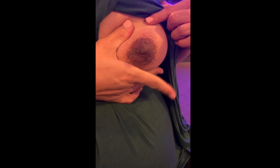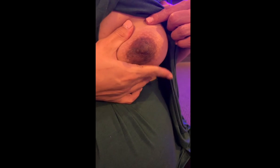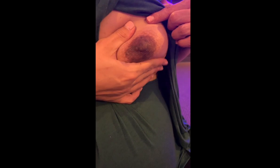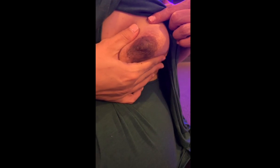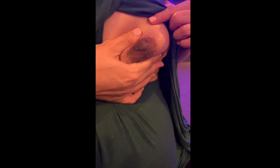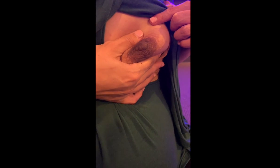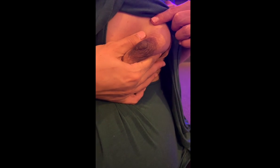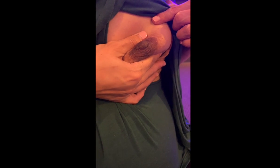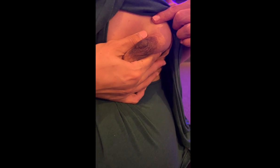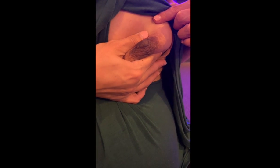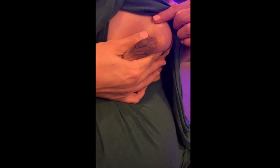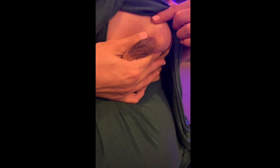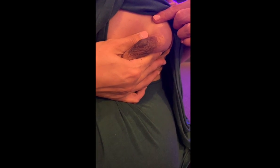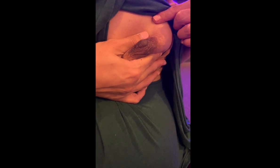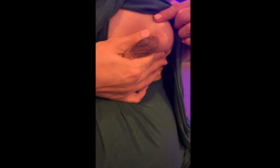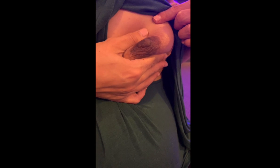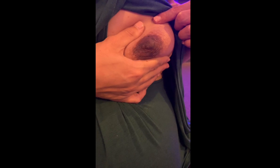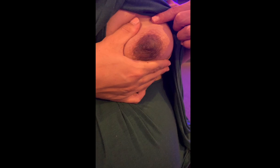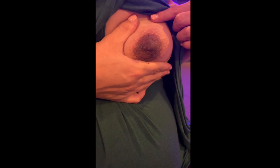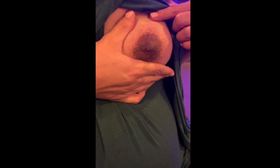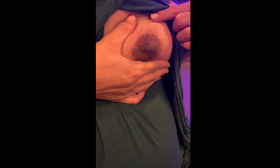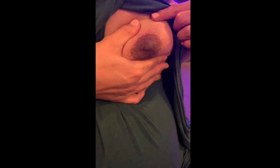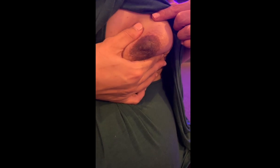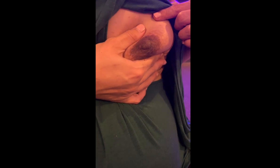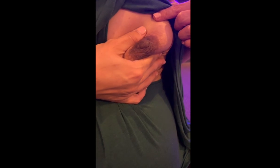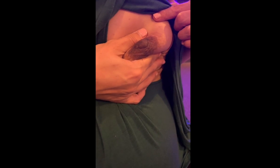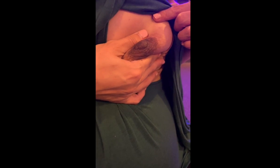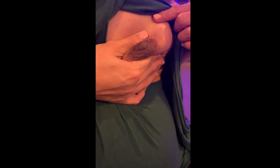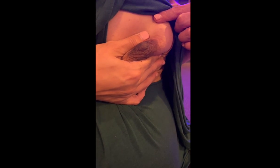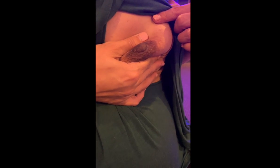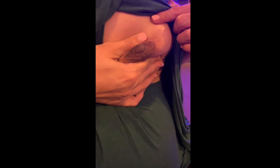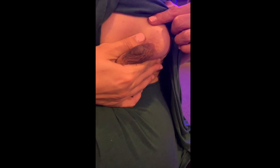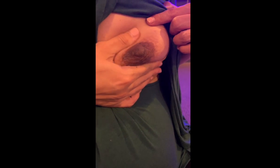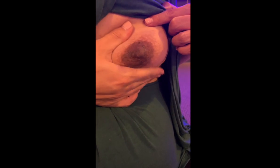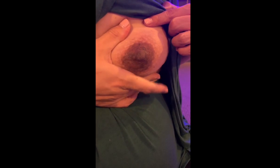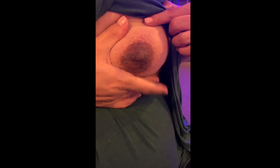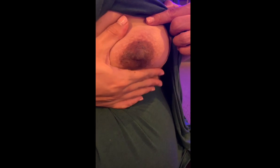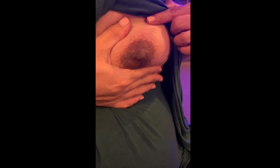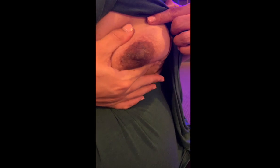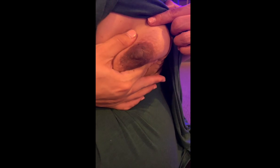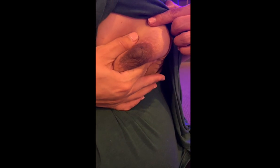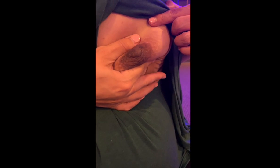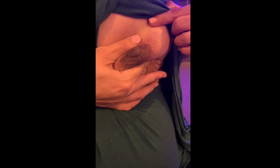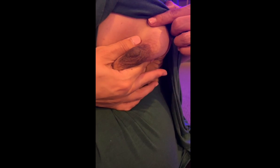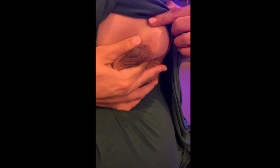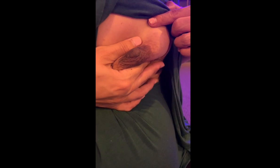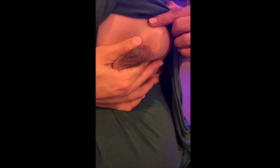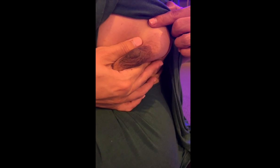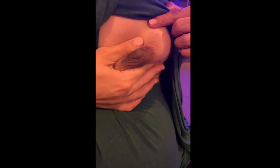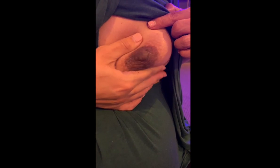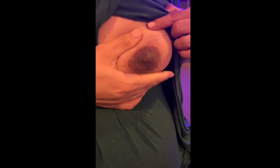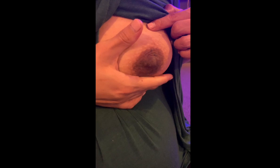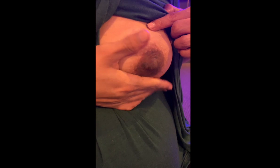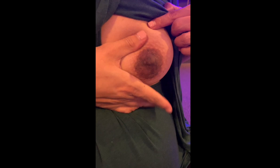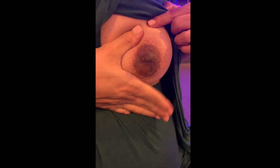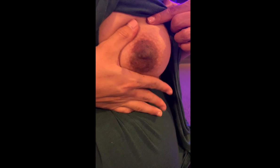And we don't have a video of the other side, but it took us quite a few squeezes to start to see the milk. But then once we started to see it, we could really see it come